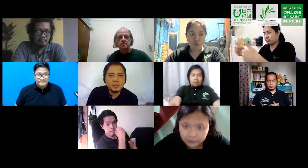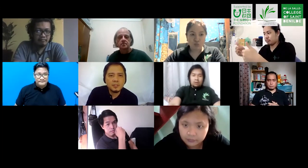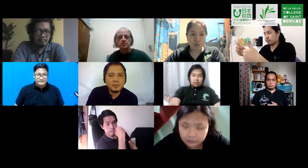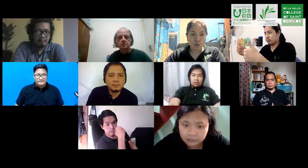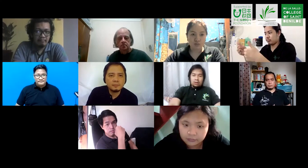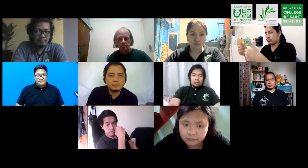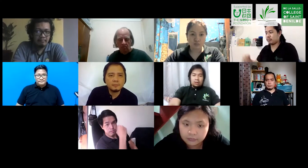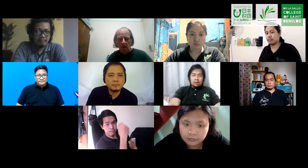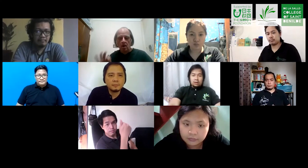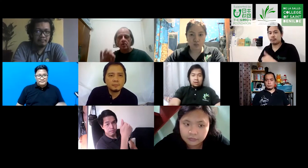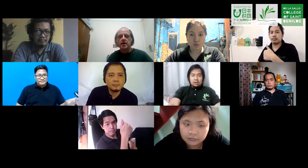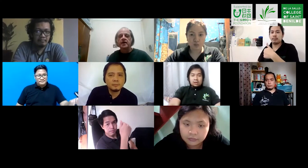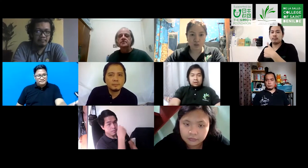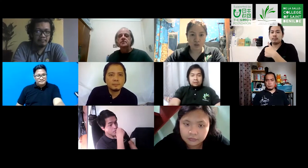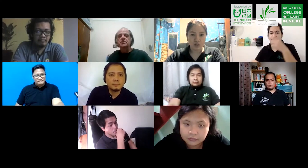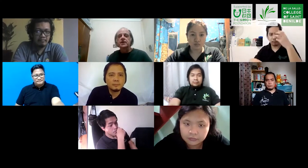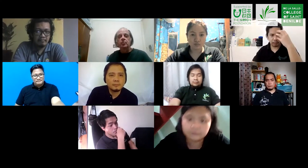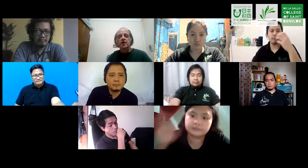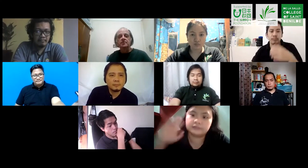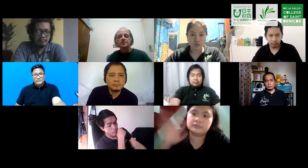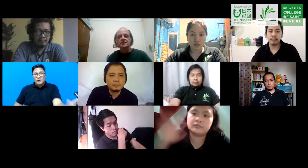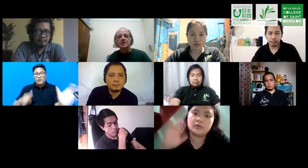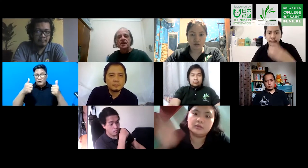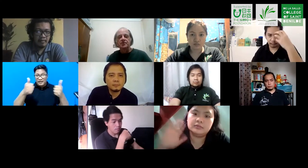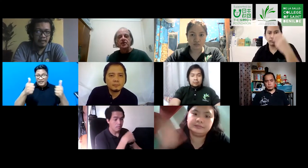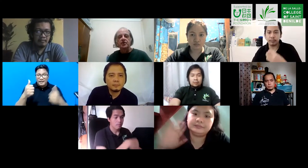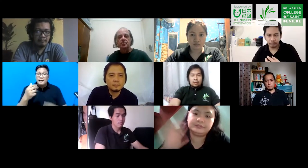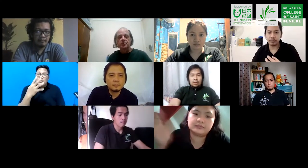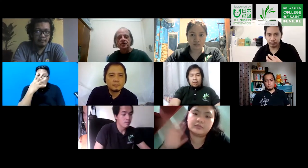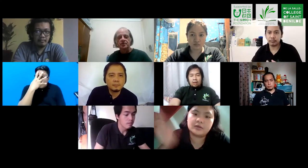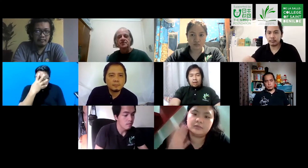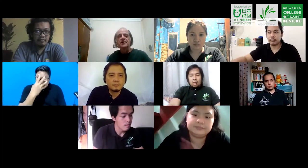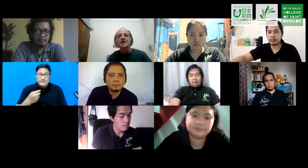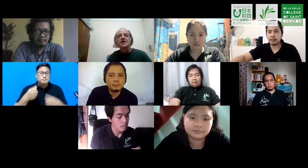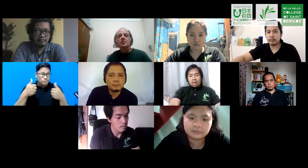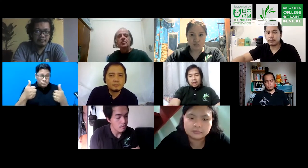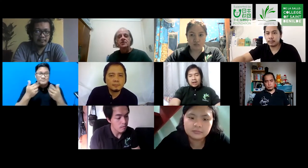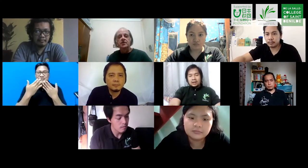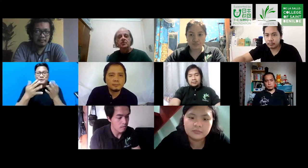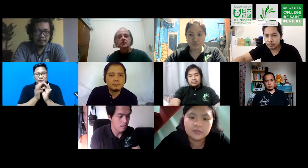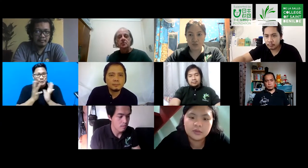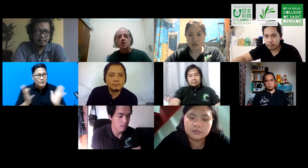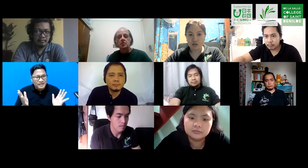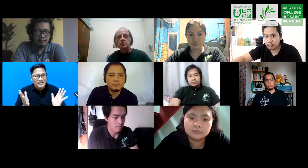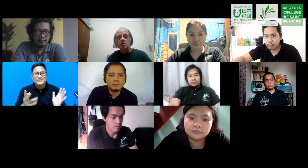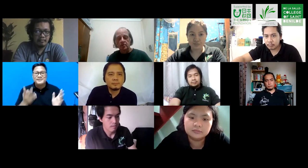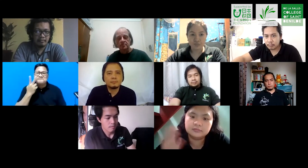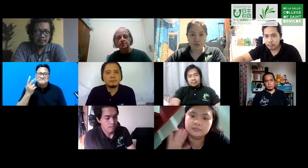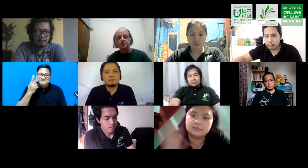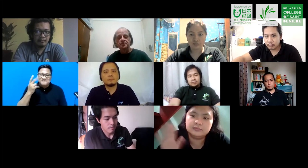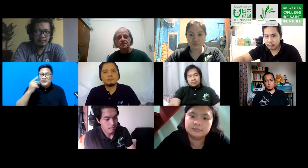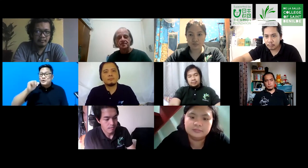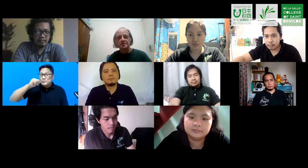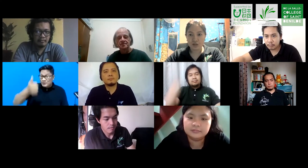Sounds good, sir. Okay, sleep well. Thanks for the interpreters. We'll see you all